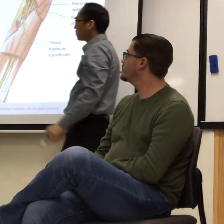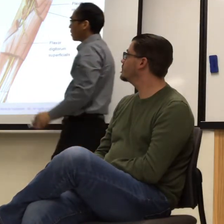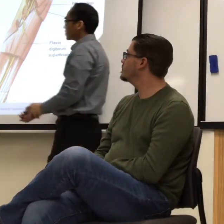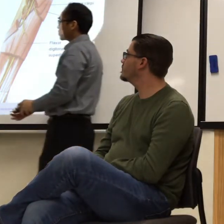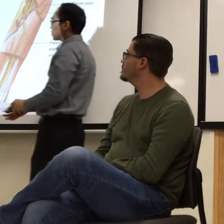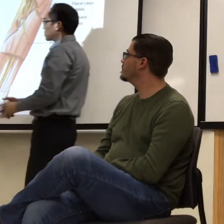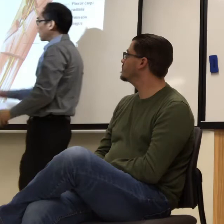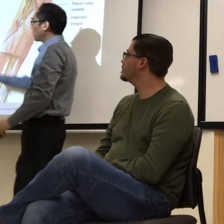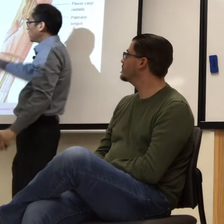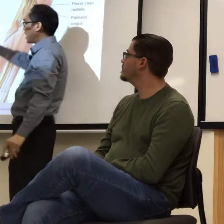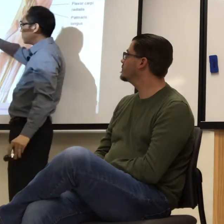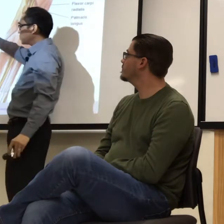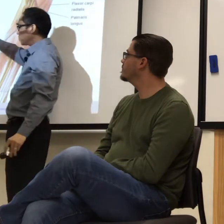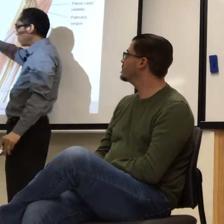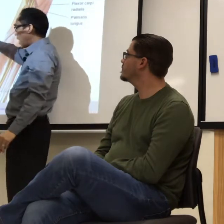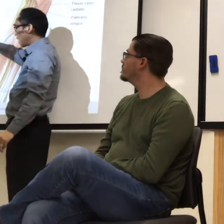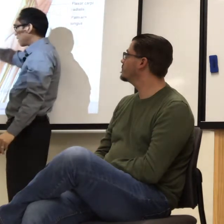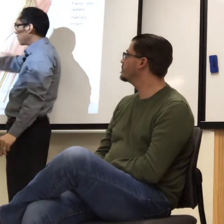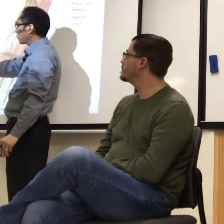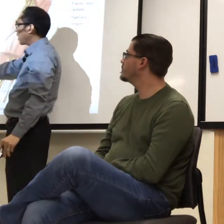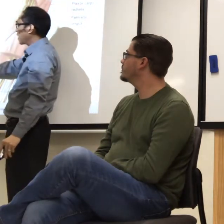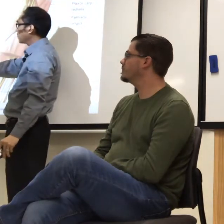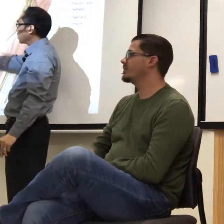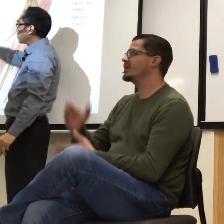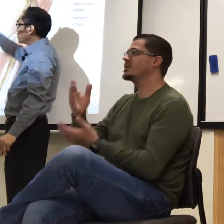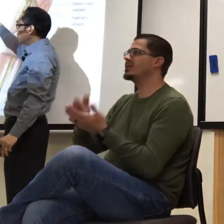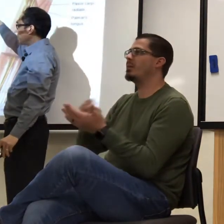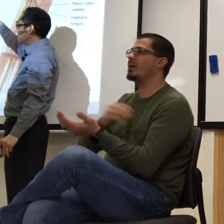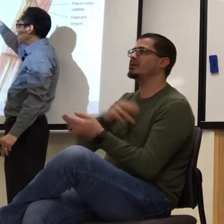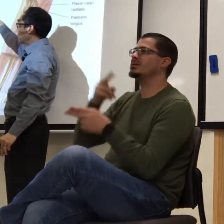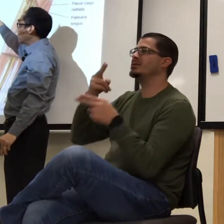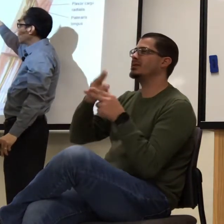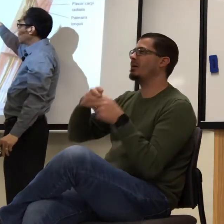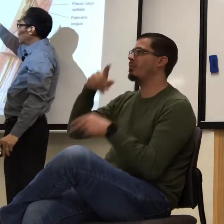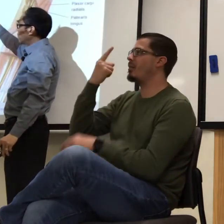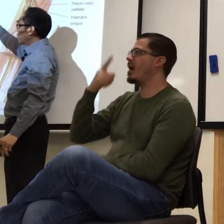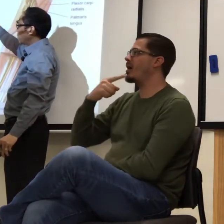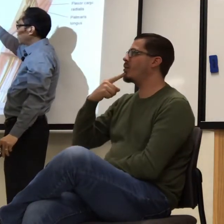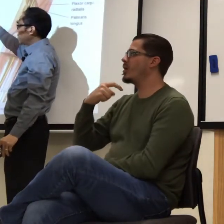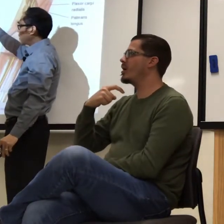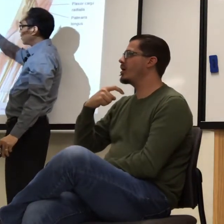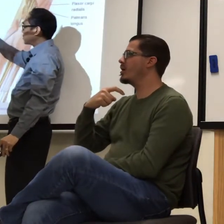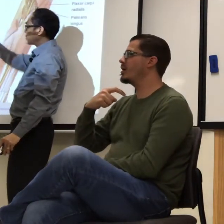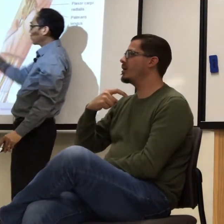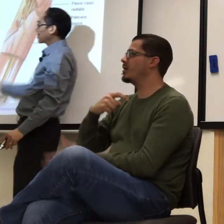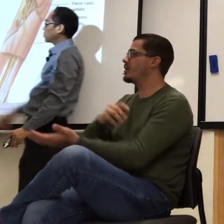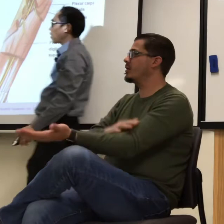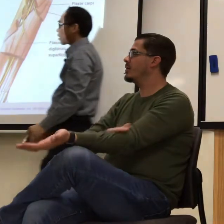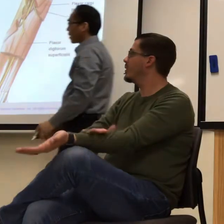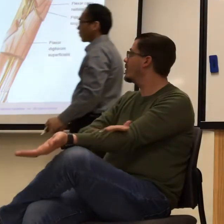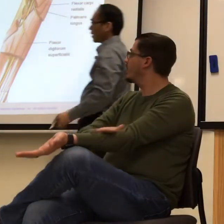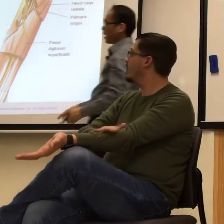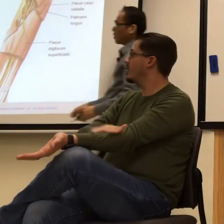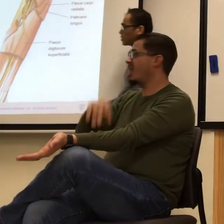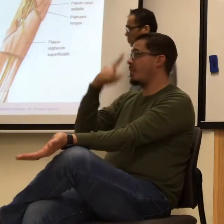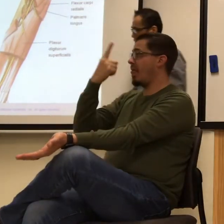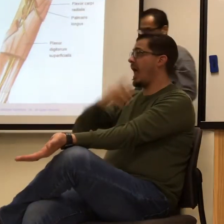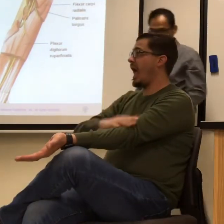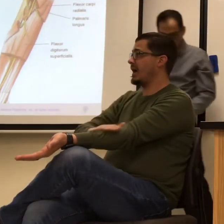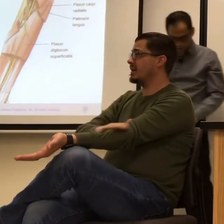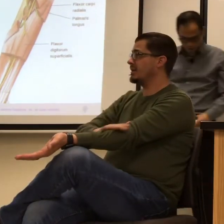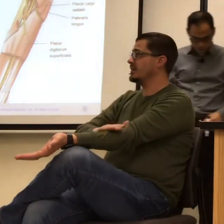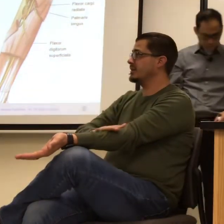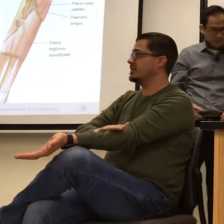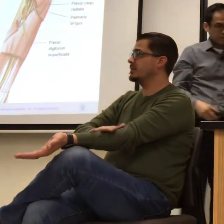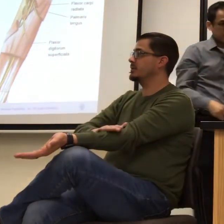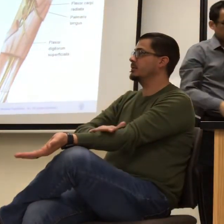I put some muscles' names in black and in red. So these here, the pronator teres, the flexor carpi radialis,